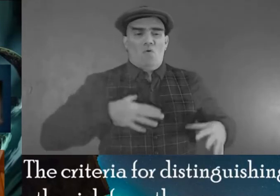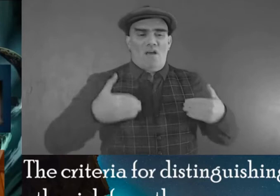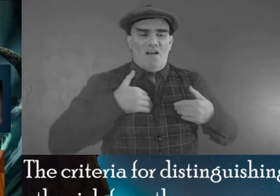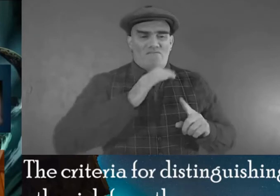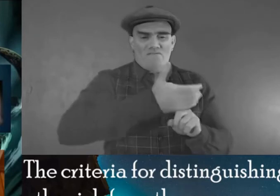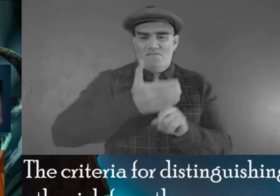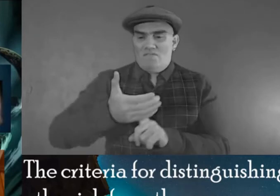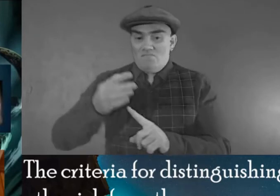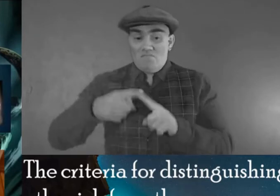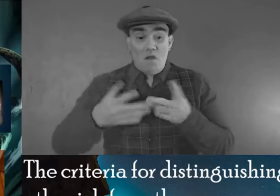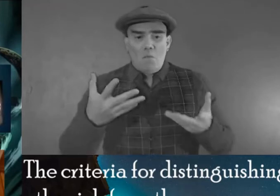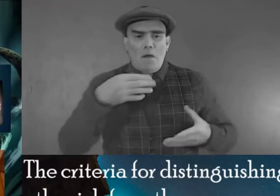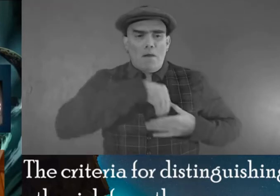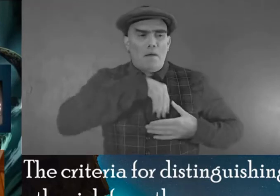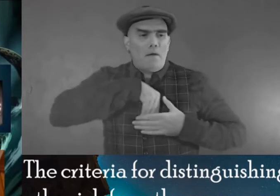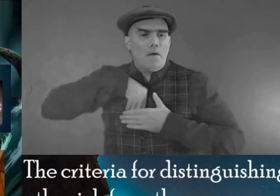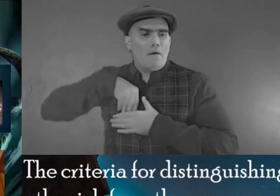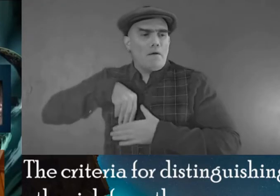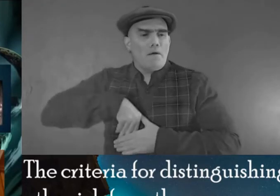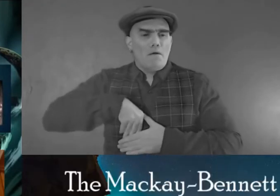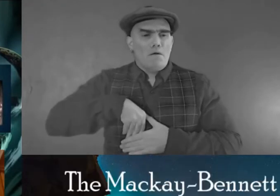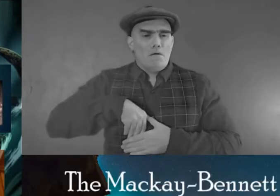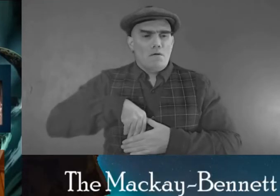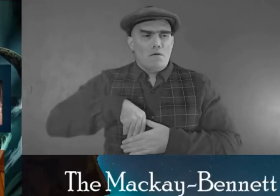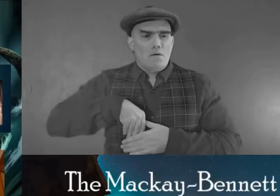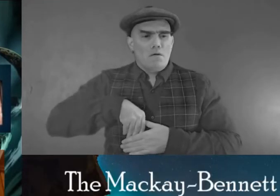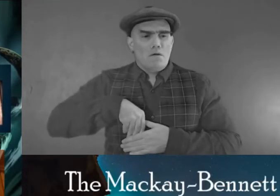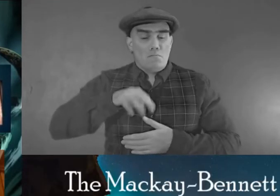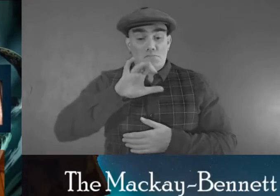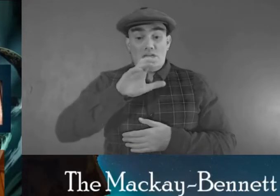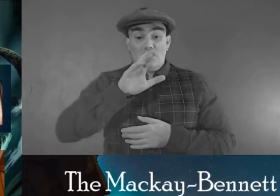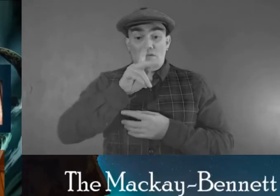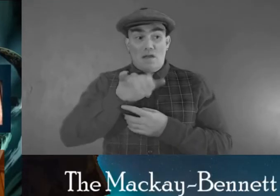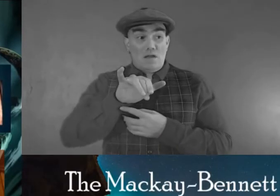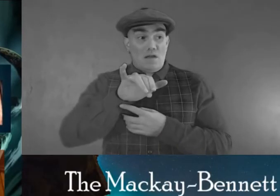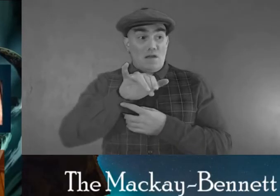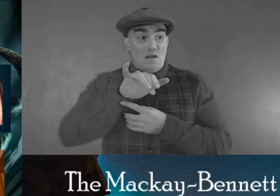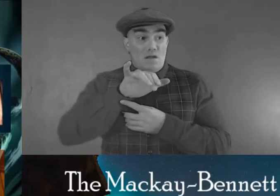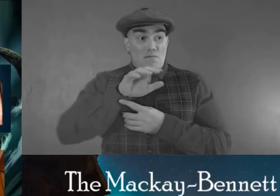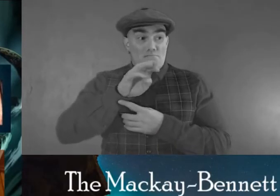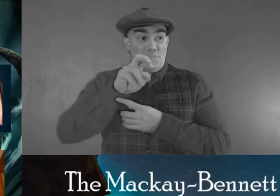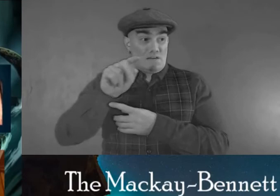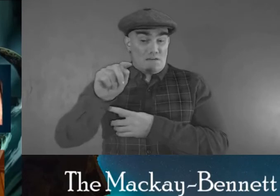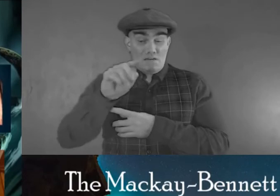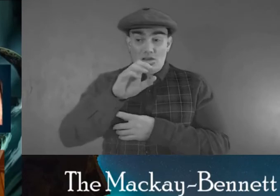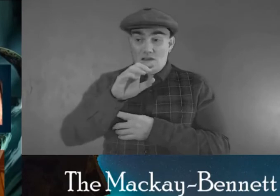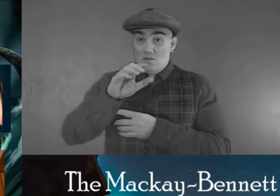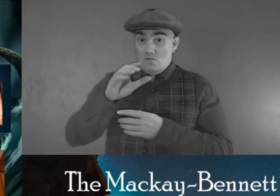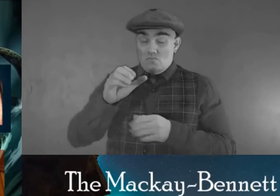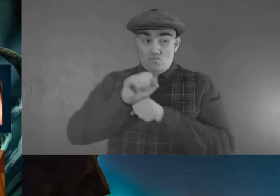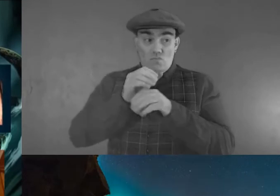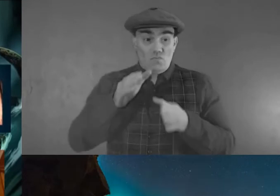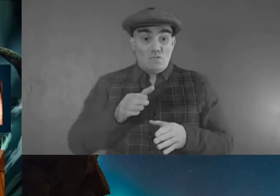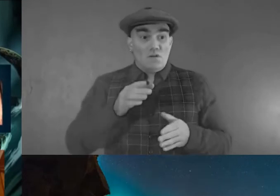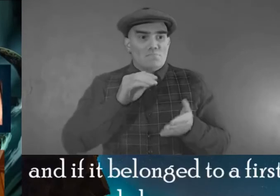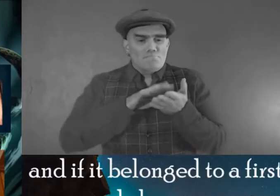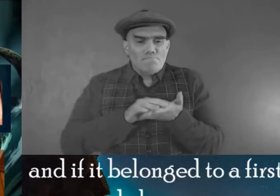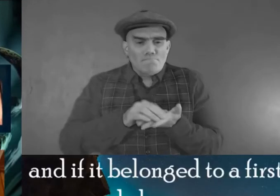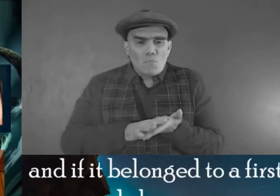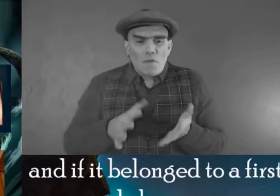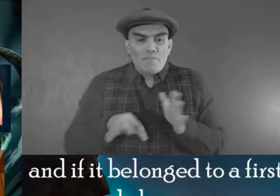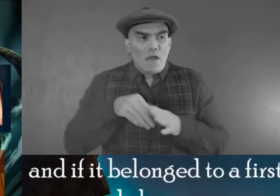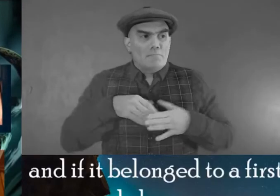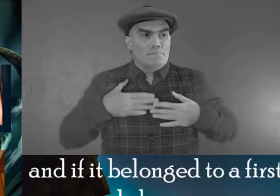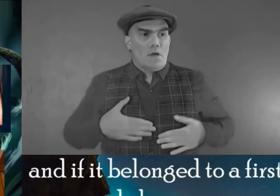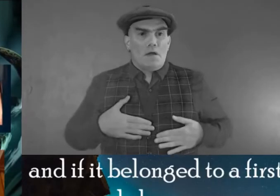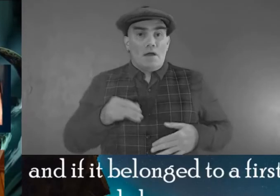were wearing and what they had in their pockets. The McKay Bennett crew kept records of what they found on each body, and if it belonged